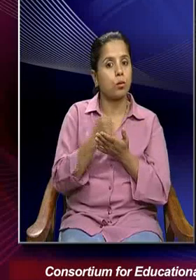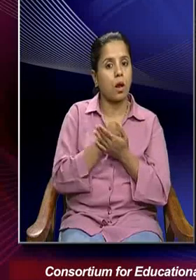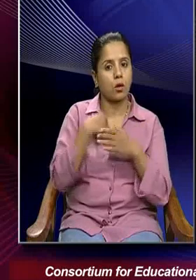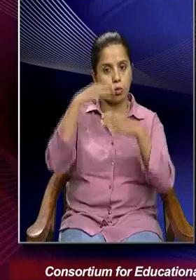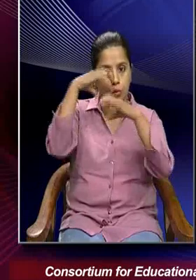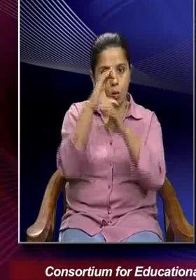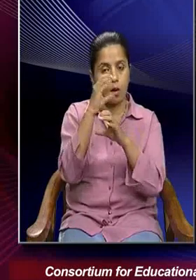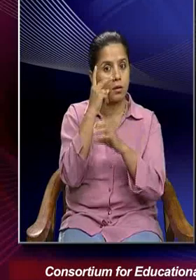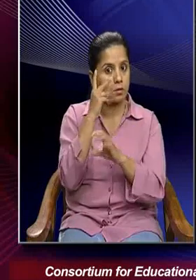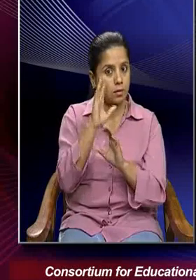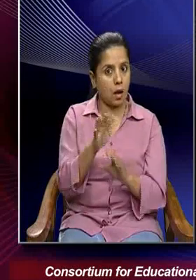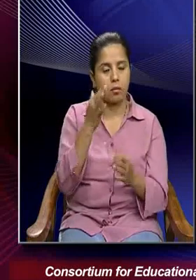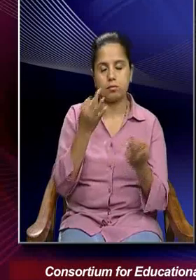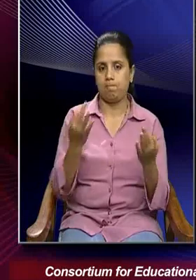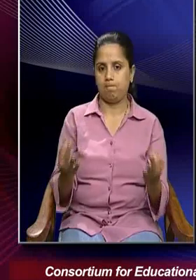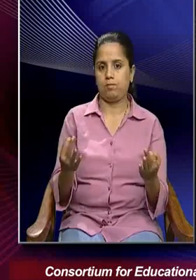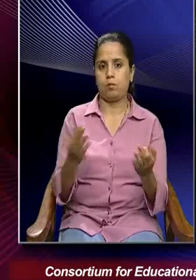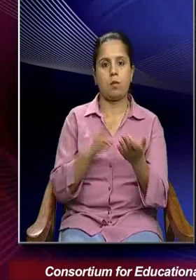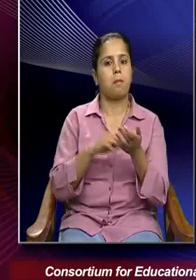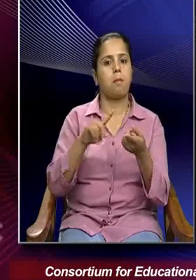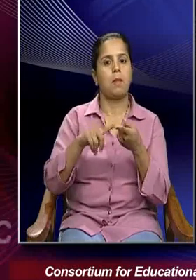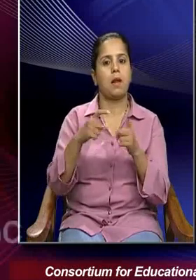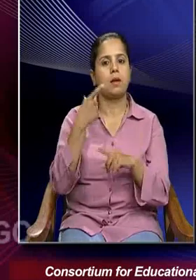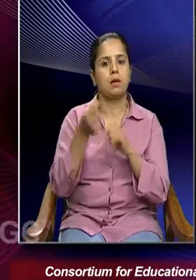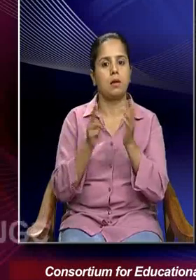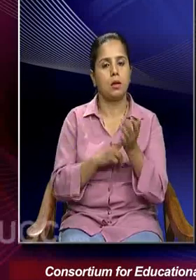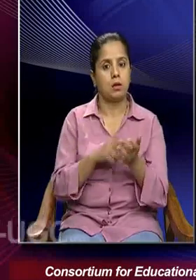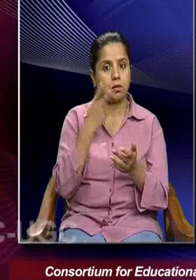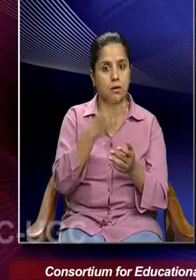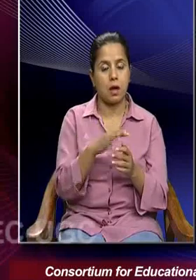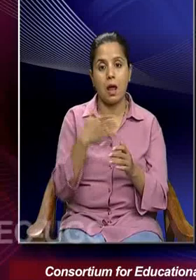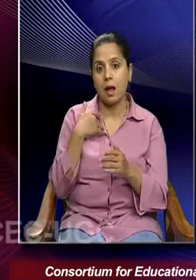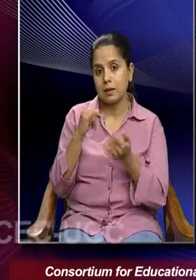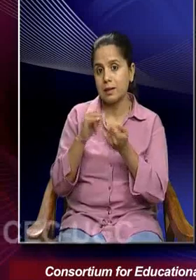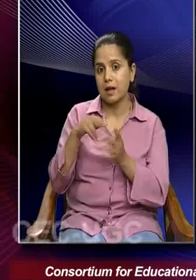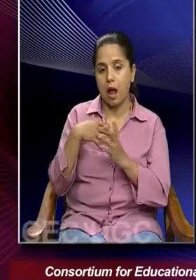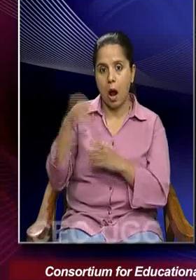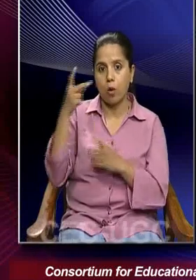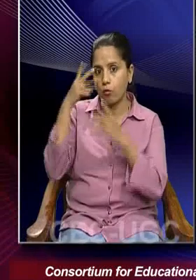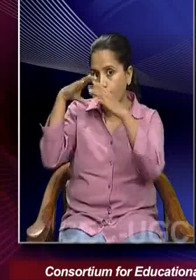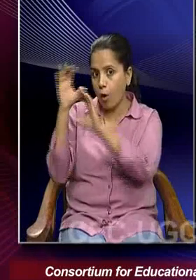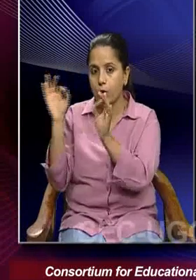concentration and meditation. So by withdrawing the senses,